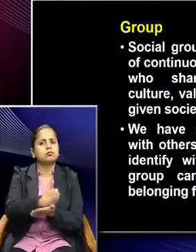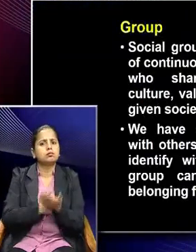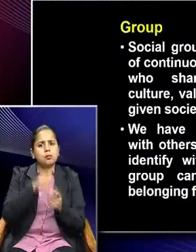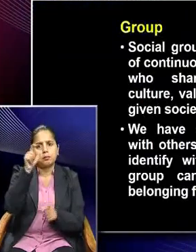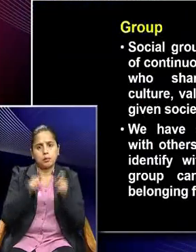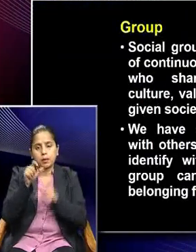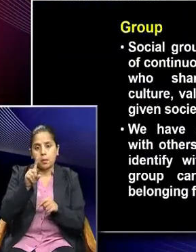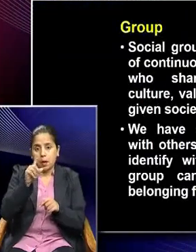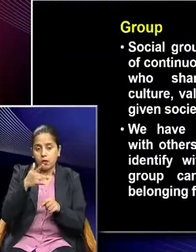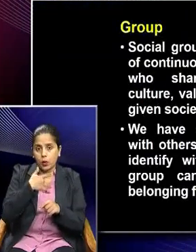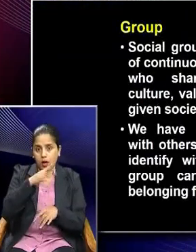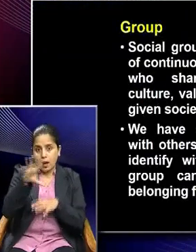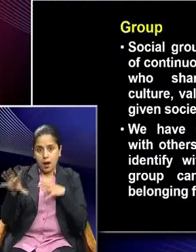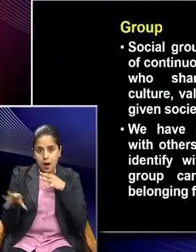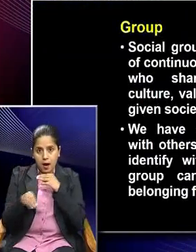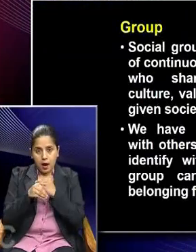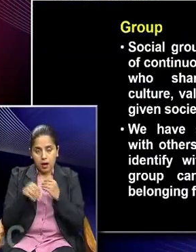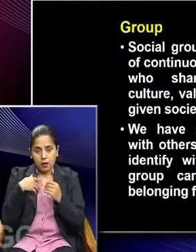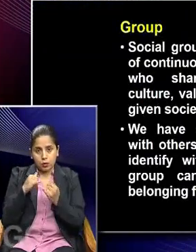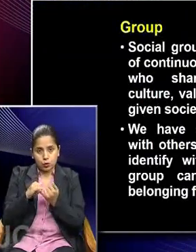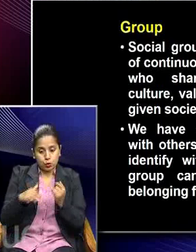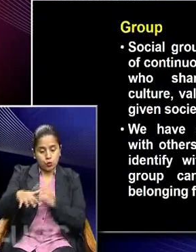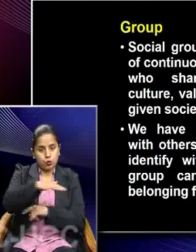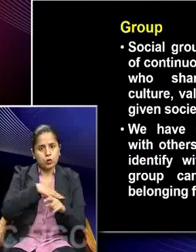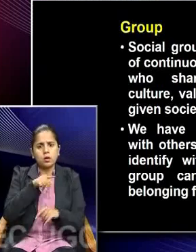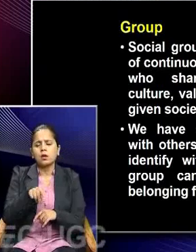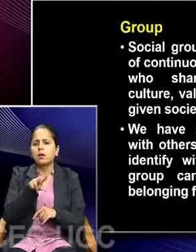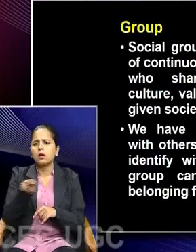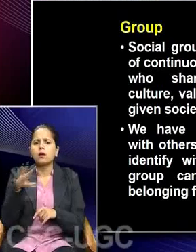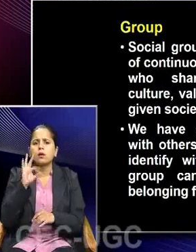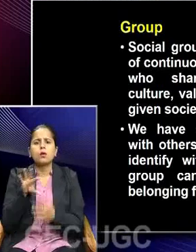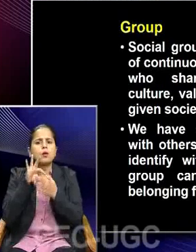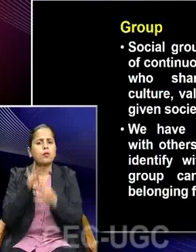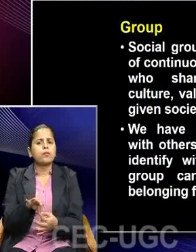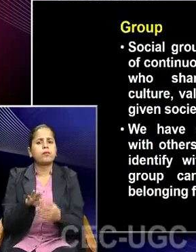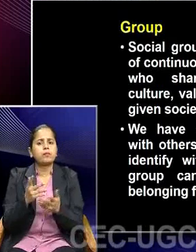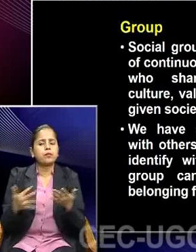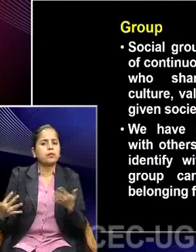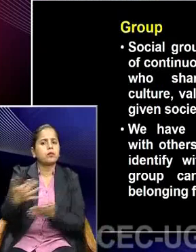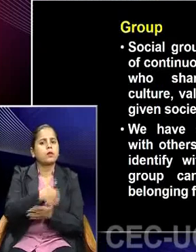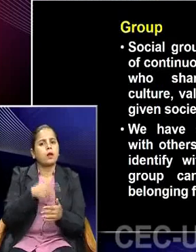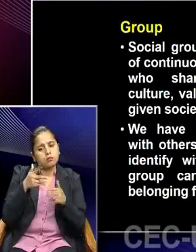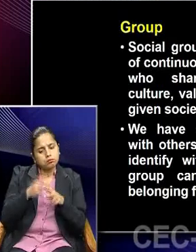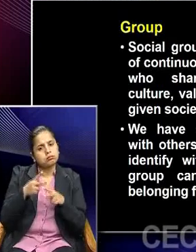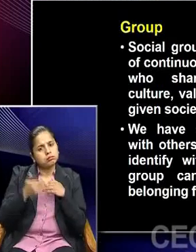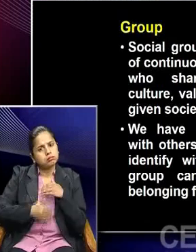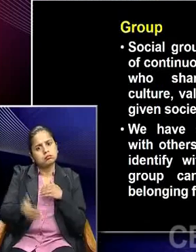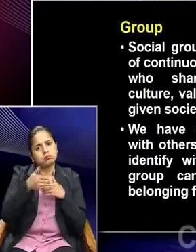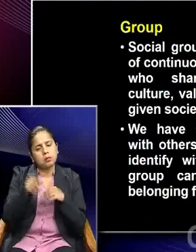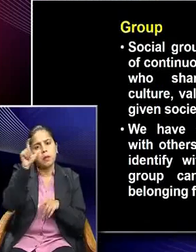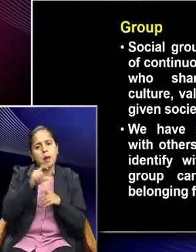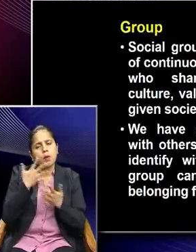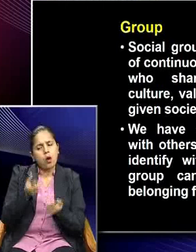when we add the pretext social, it refers to a collection of continuously interacting